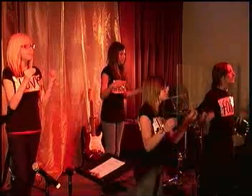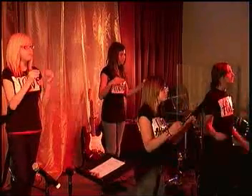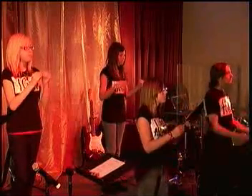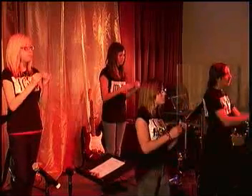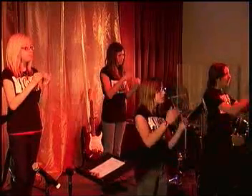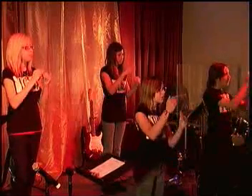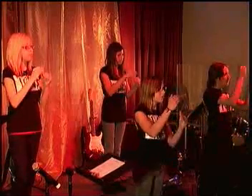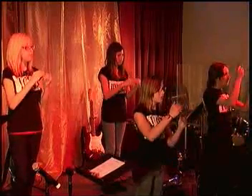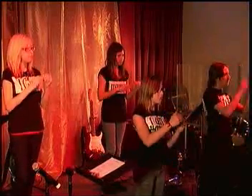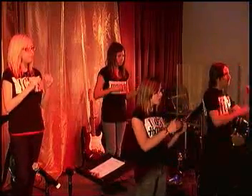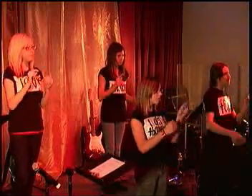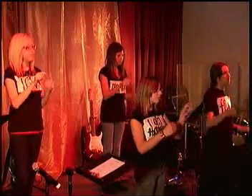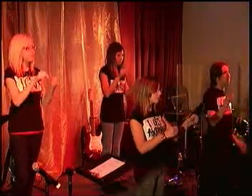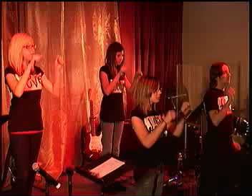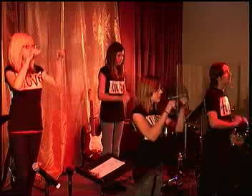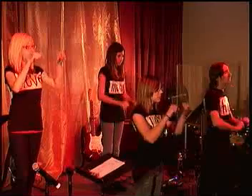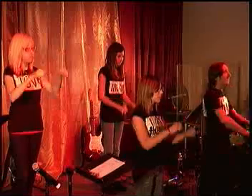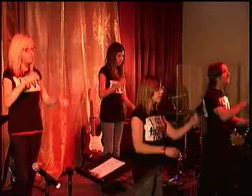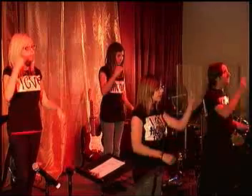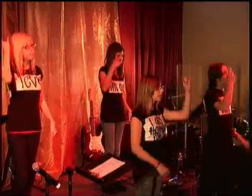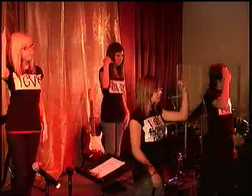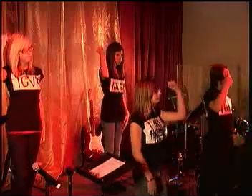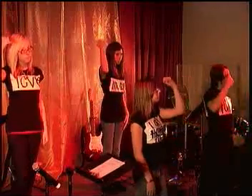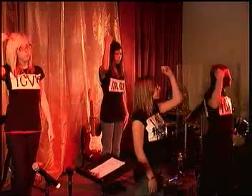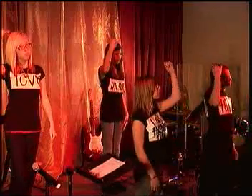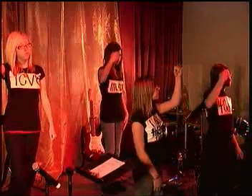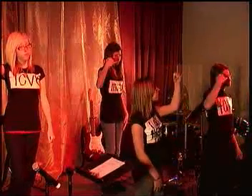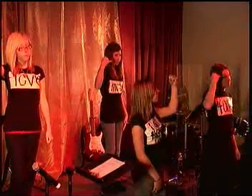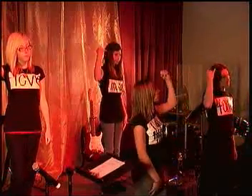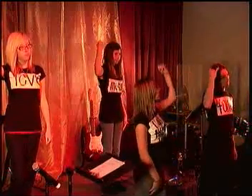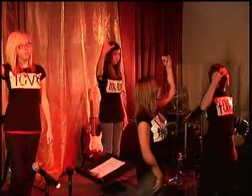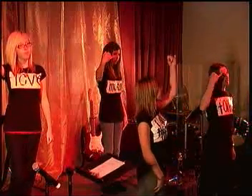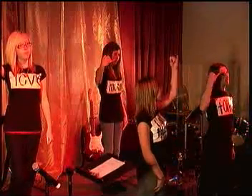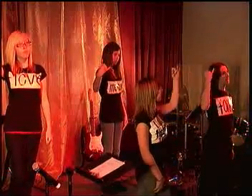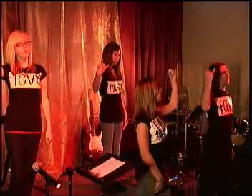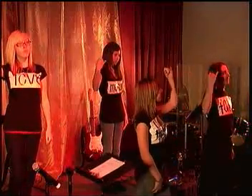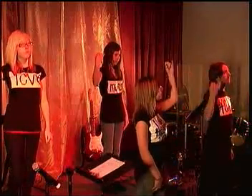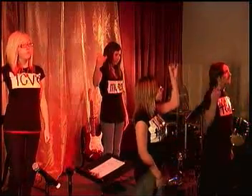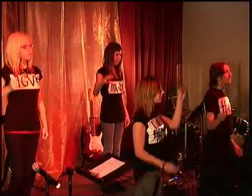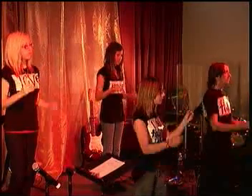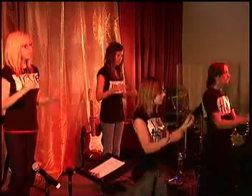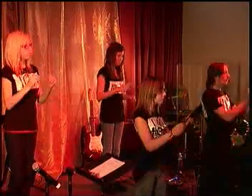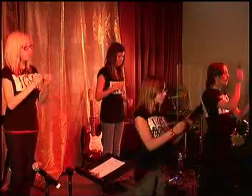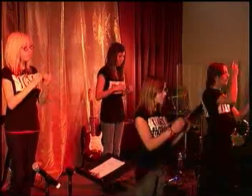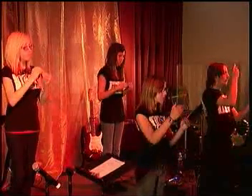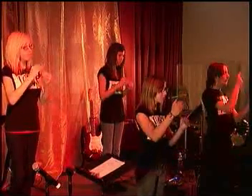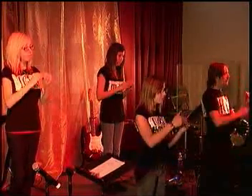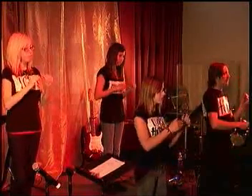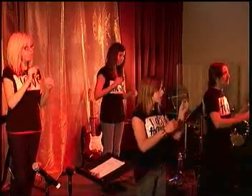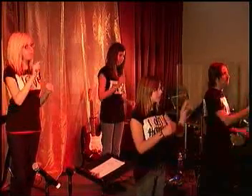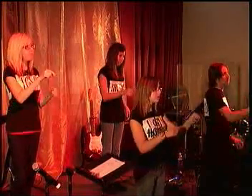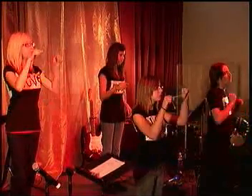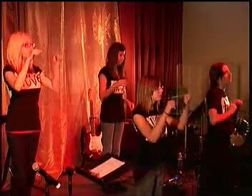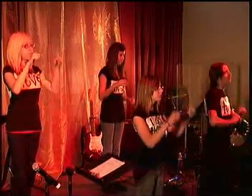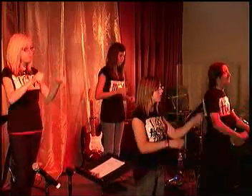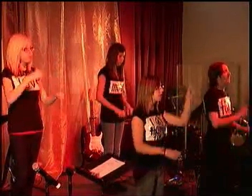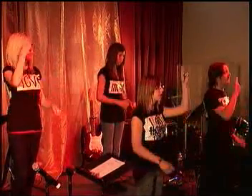more than you can imagine more than you can